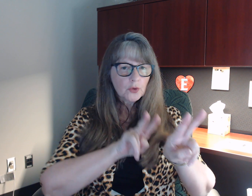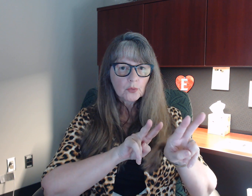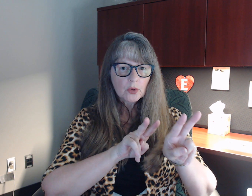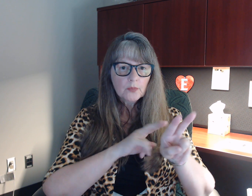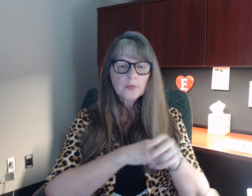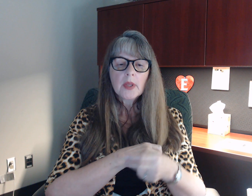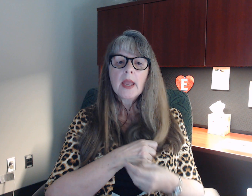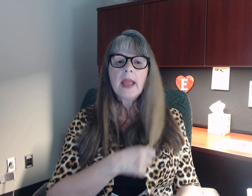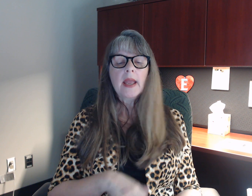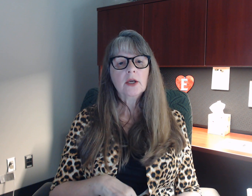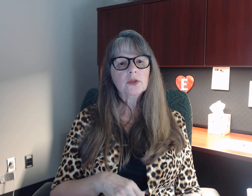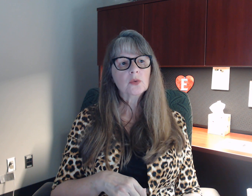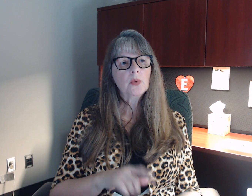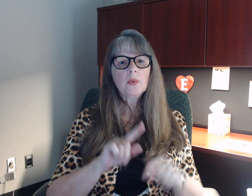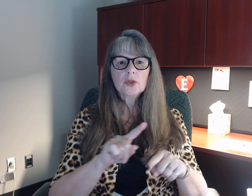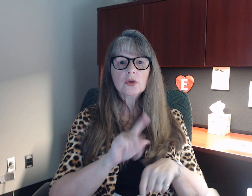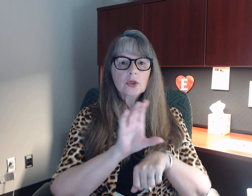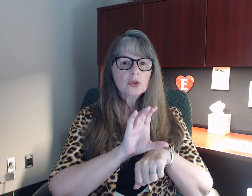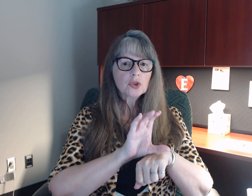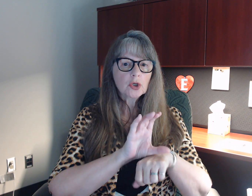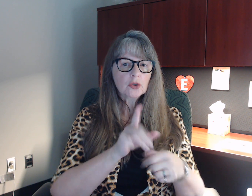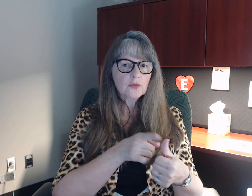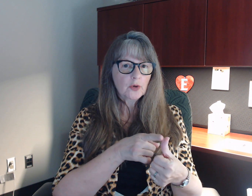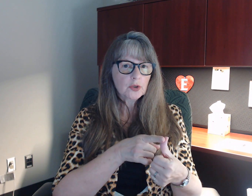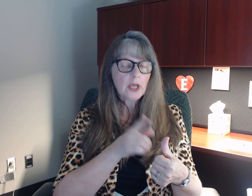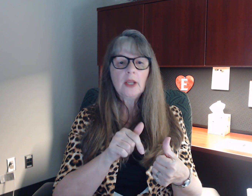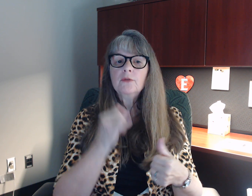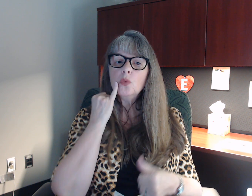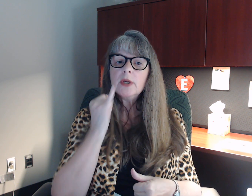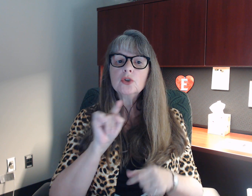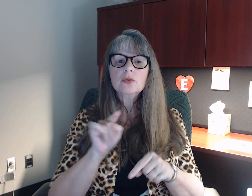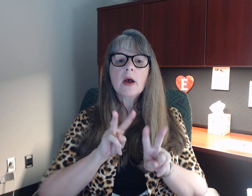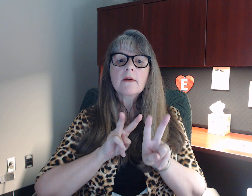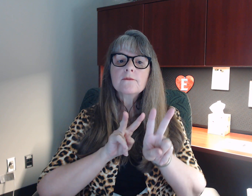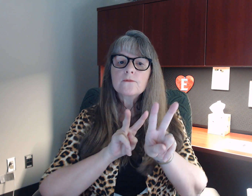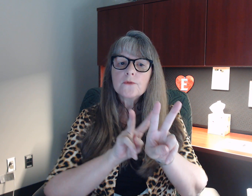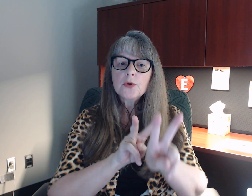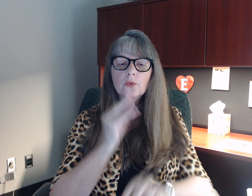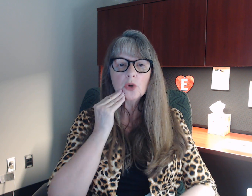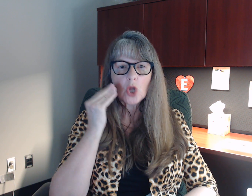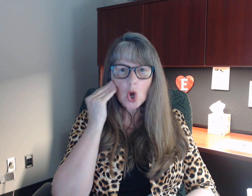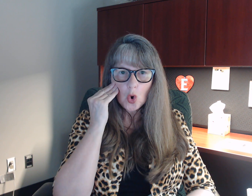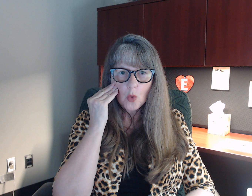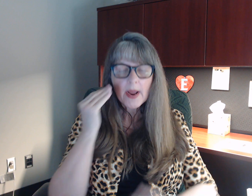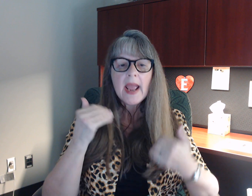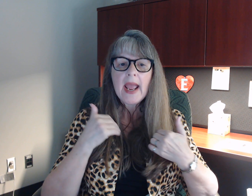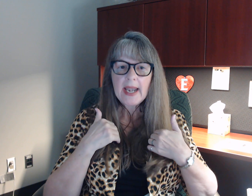funeral, and we went to the church first. And if you went to the funeral home and had